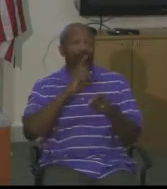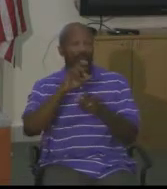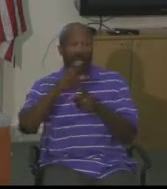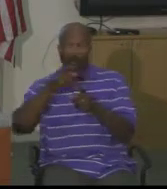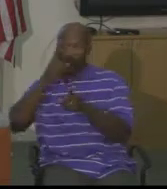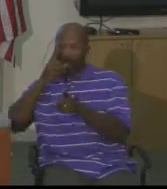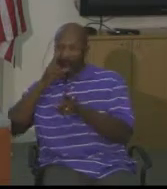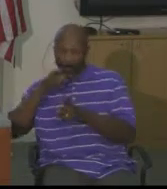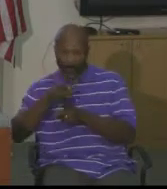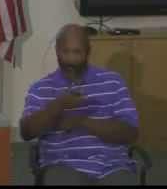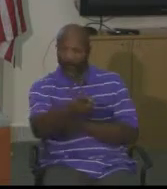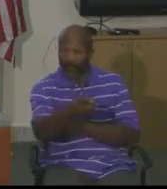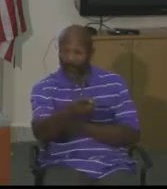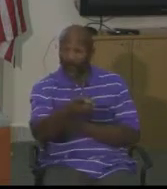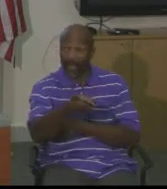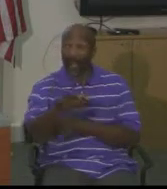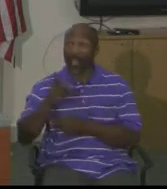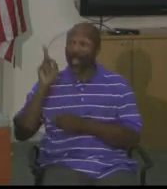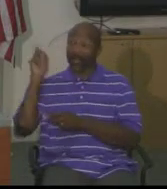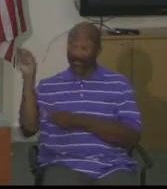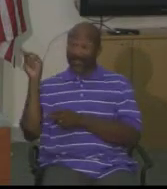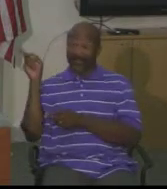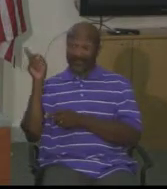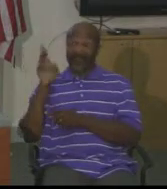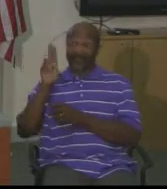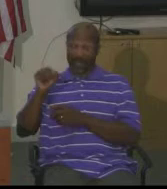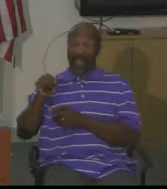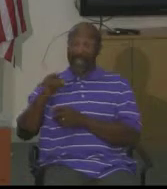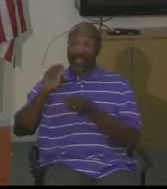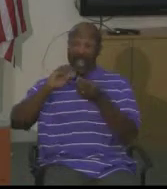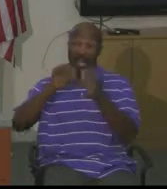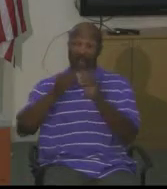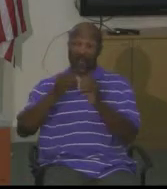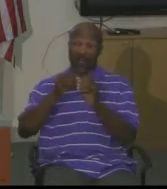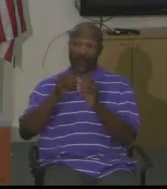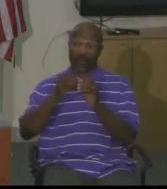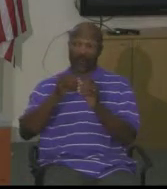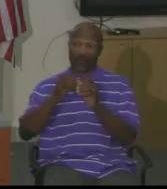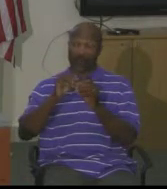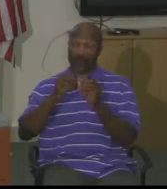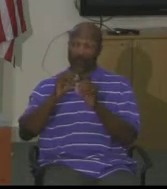bus. So in this particular case, we have to take the number of lanes